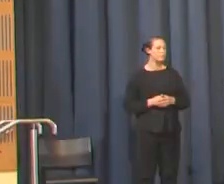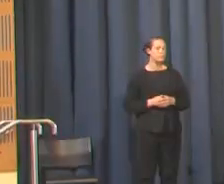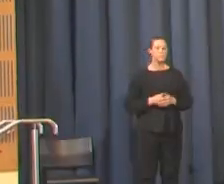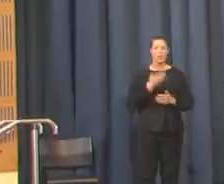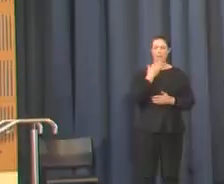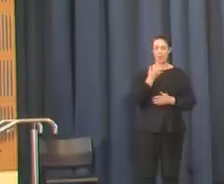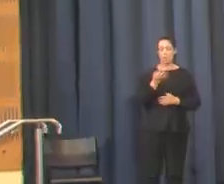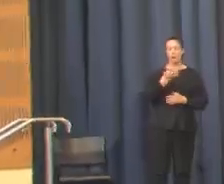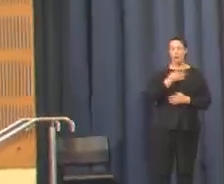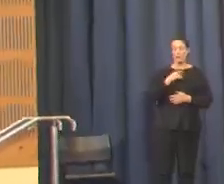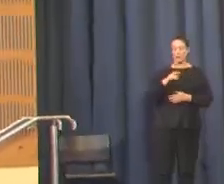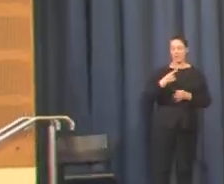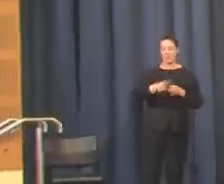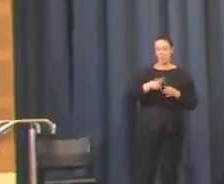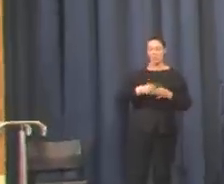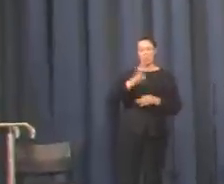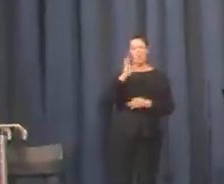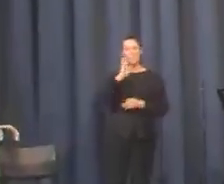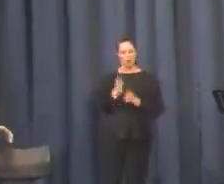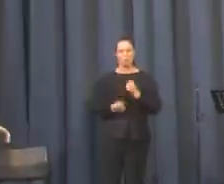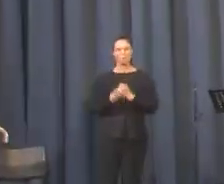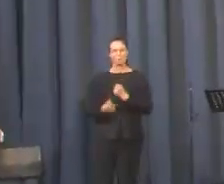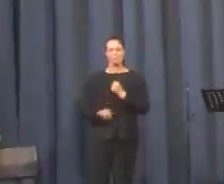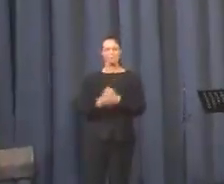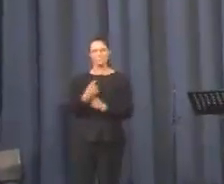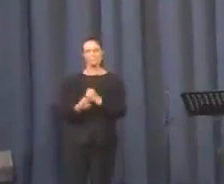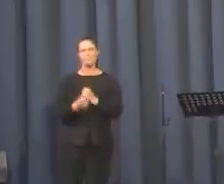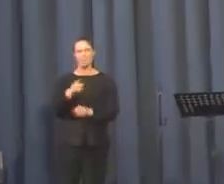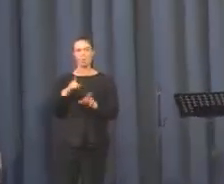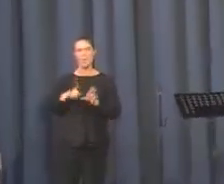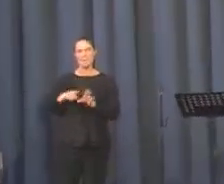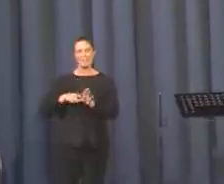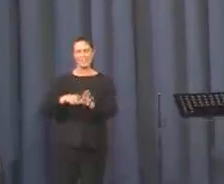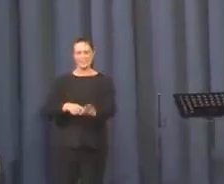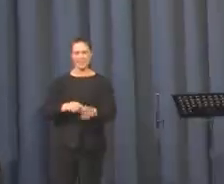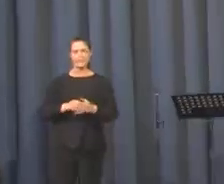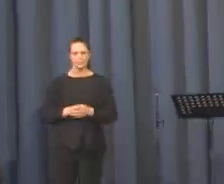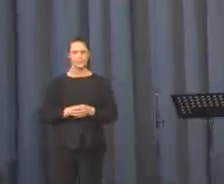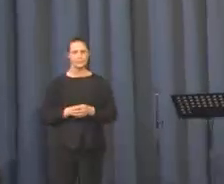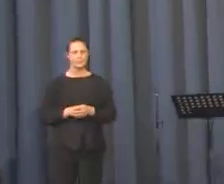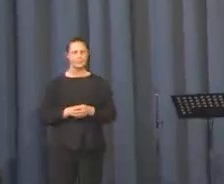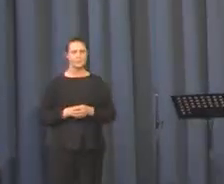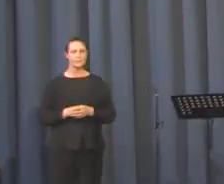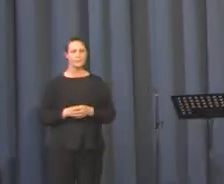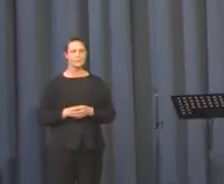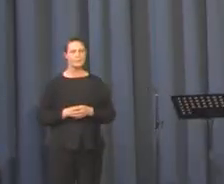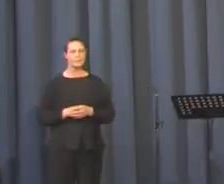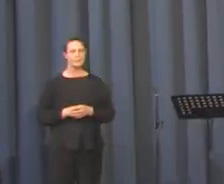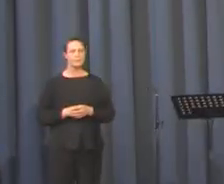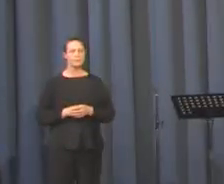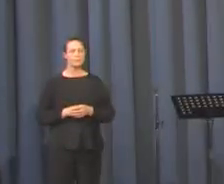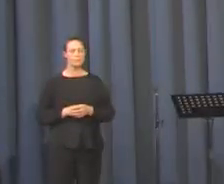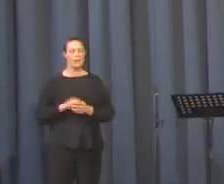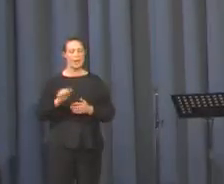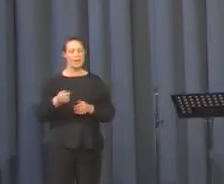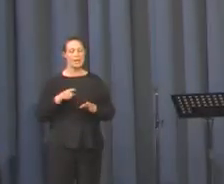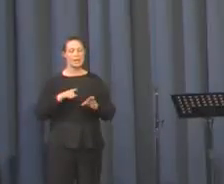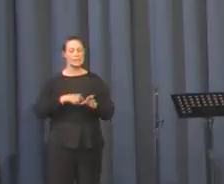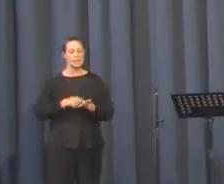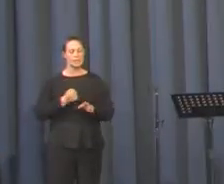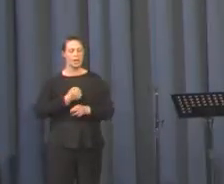Thank you for the question. It's one we've heard often over a number of years. And in the next year of our